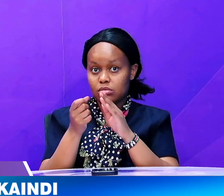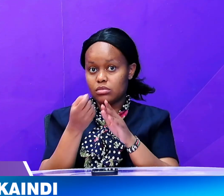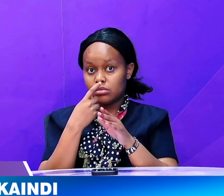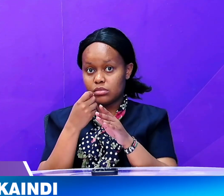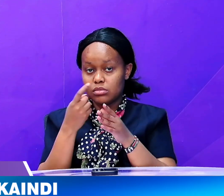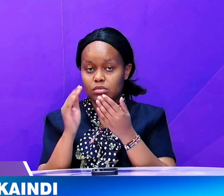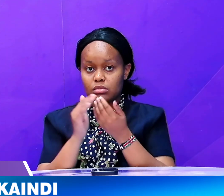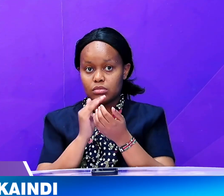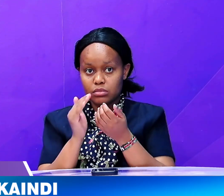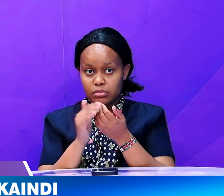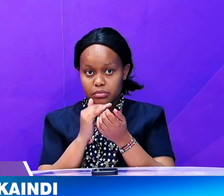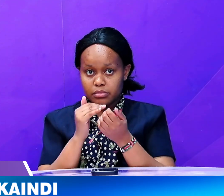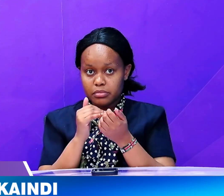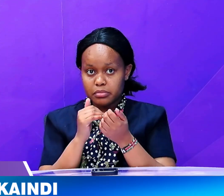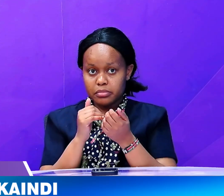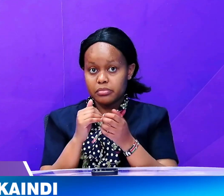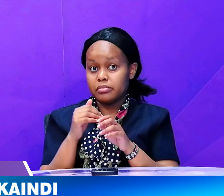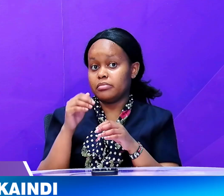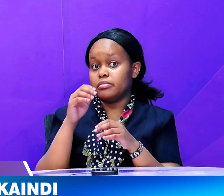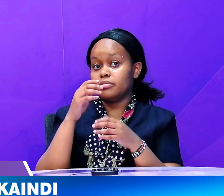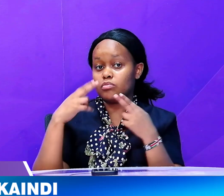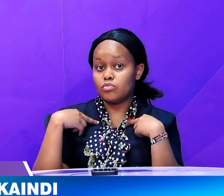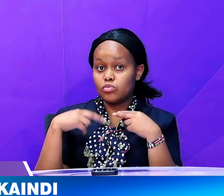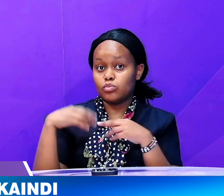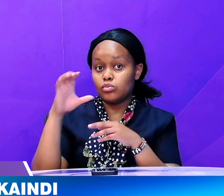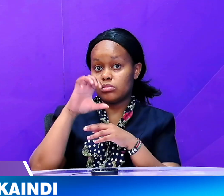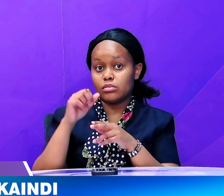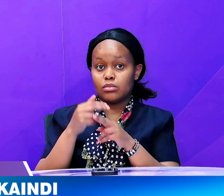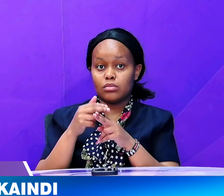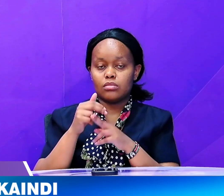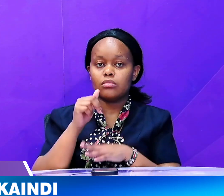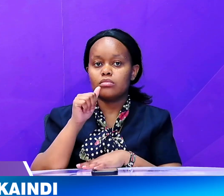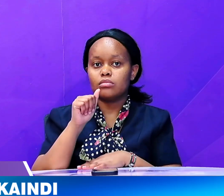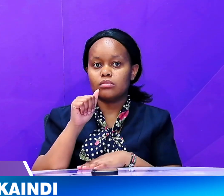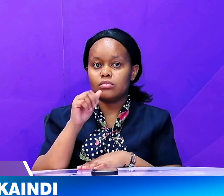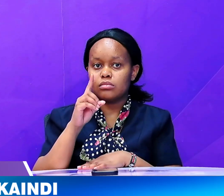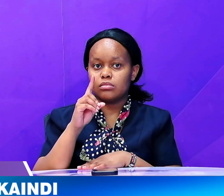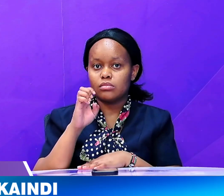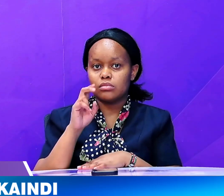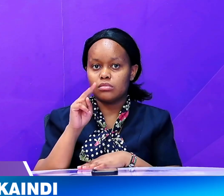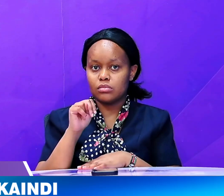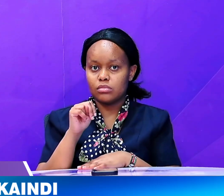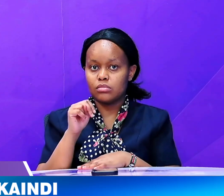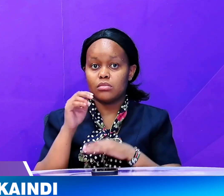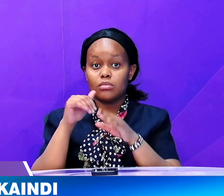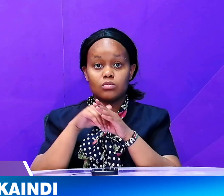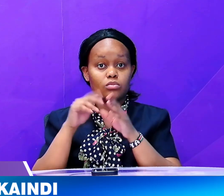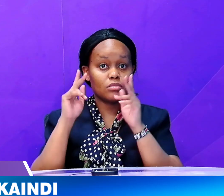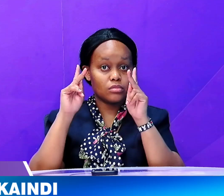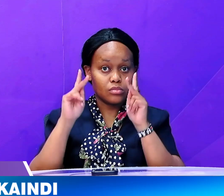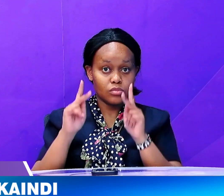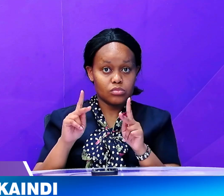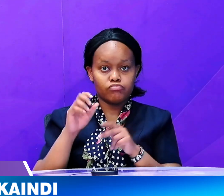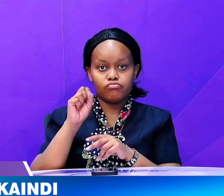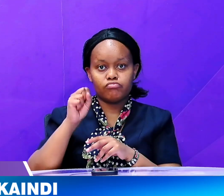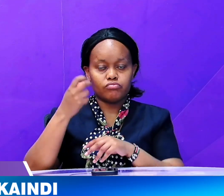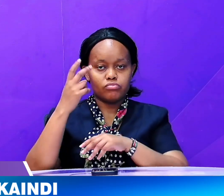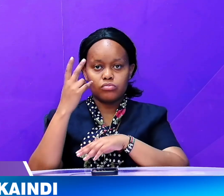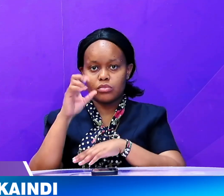calm, noting that some of the individuals had pre-existing conditions and were already under medical